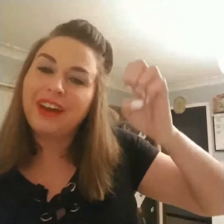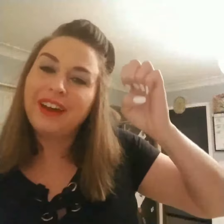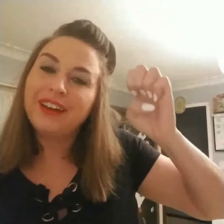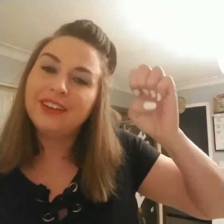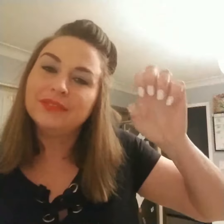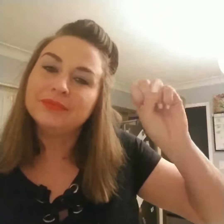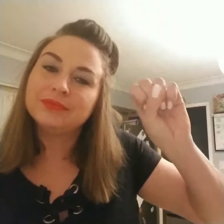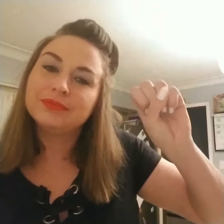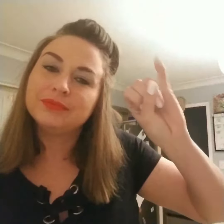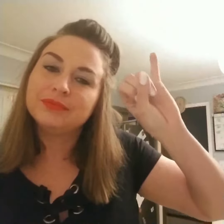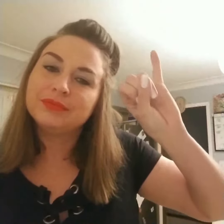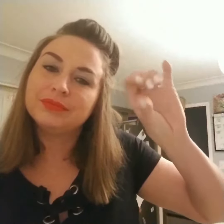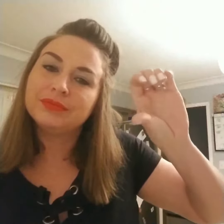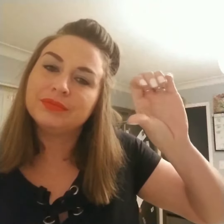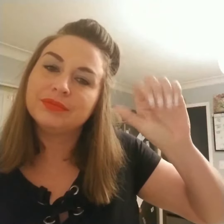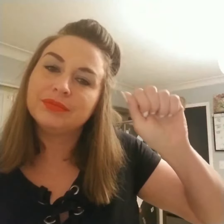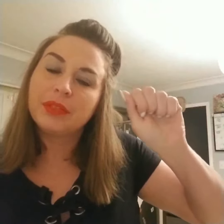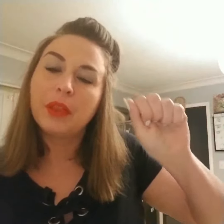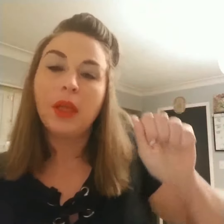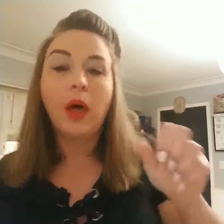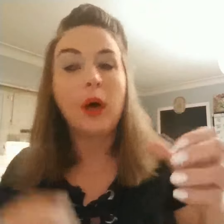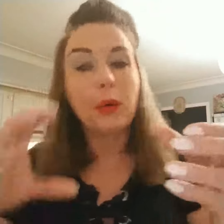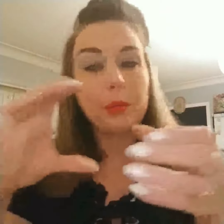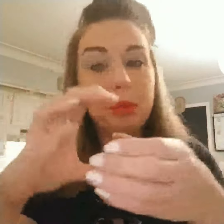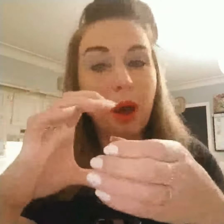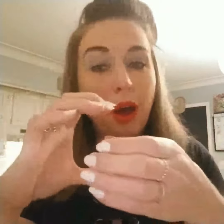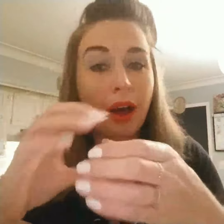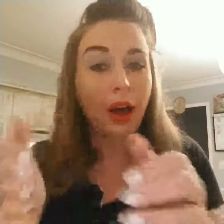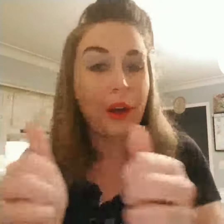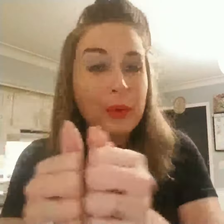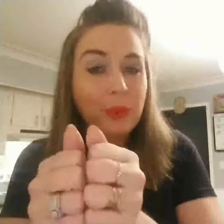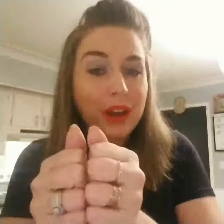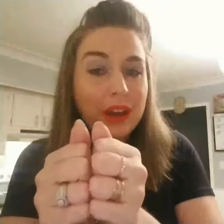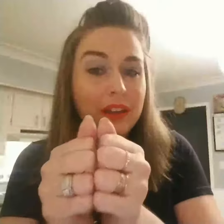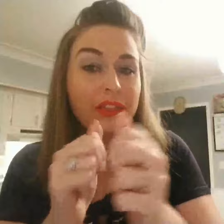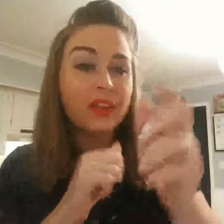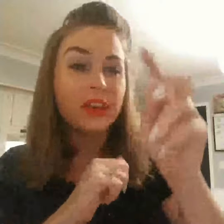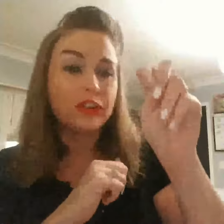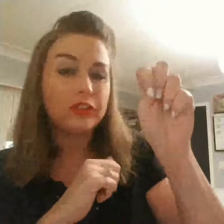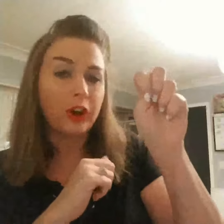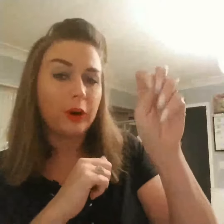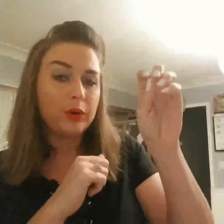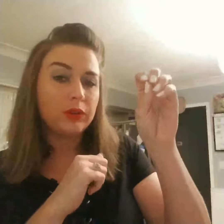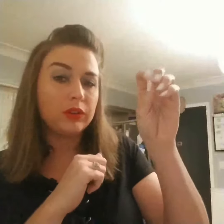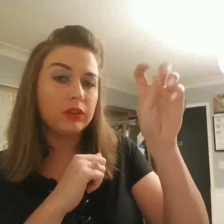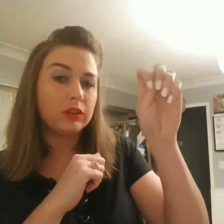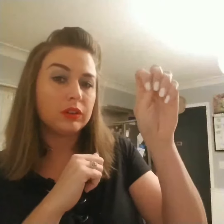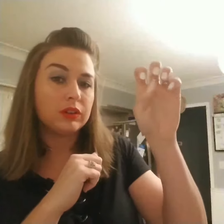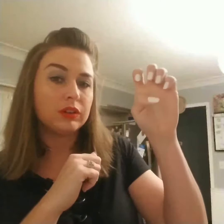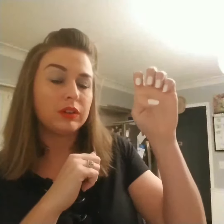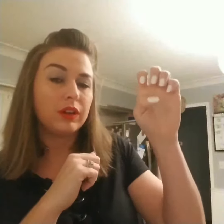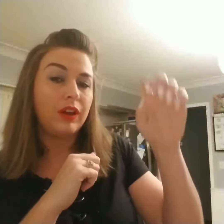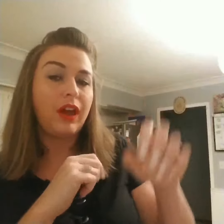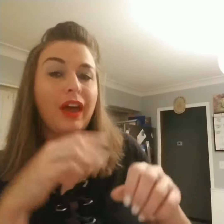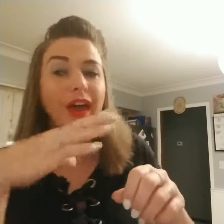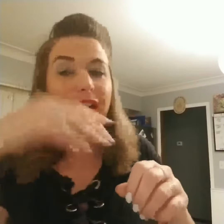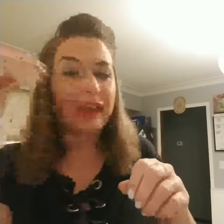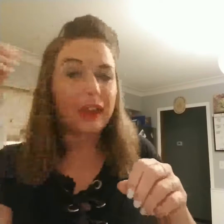ball with tote and